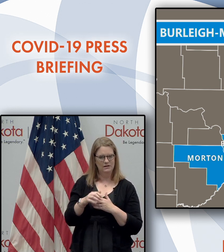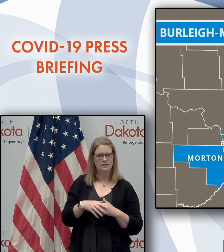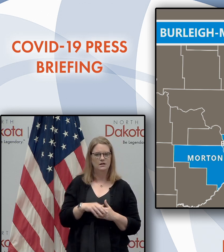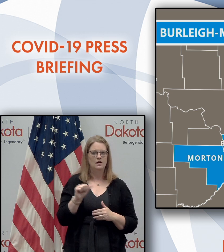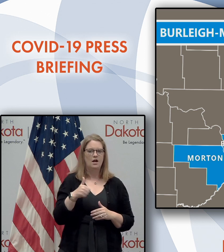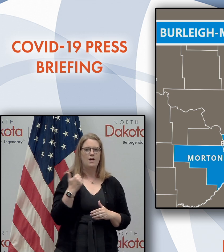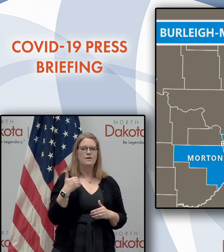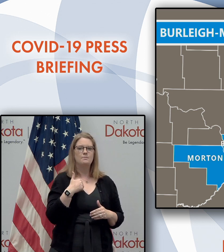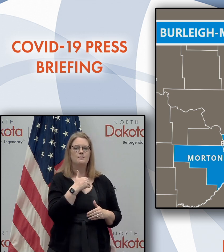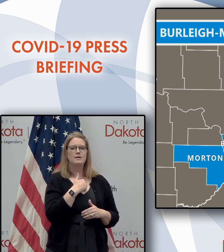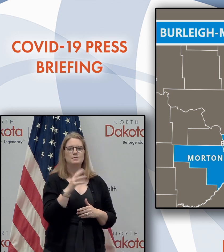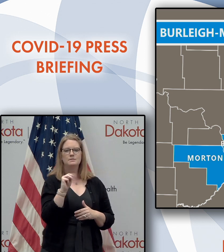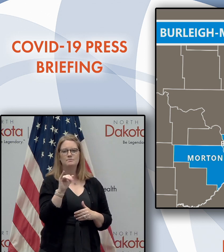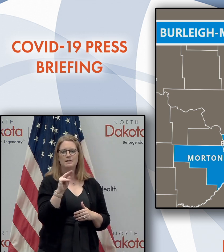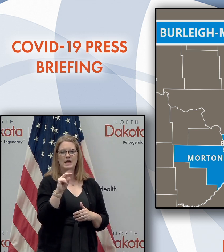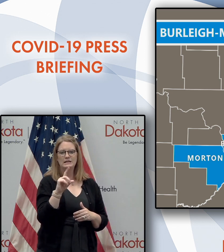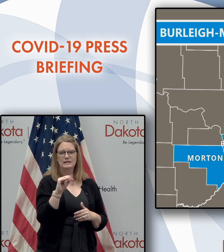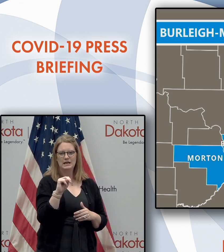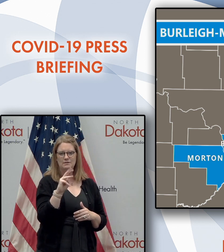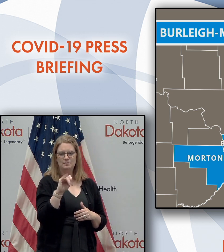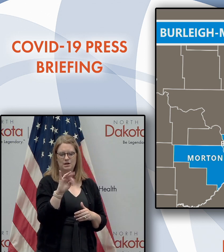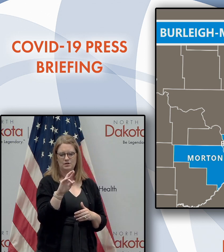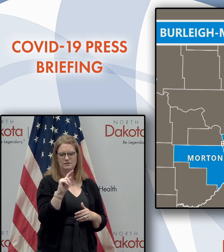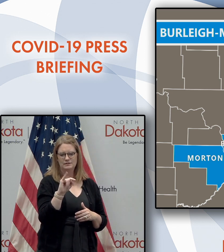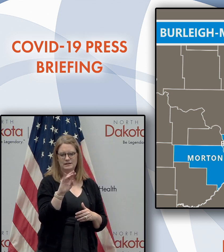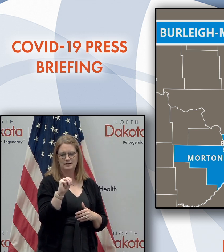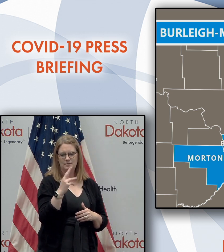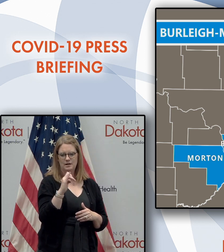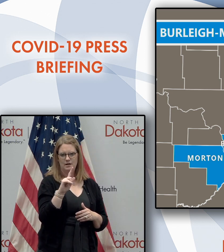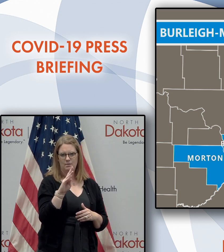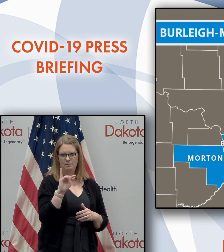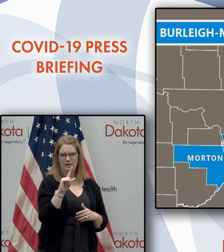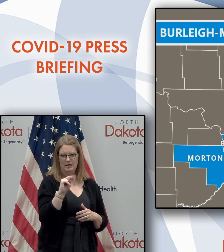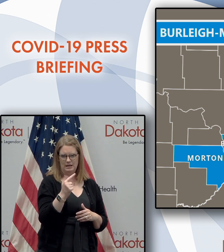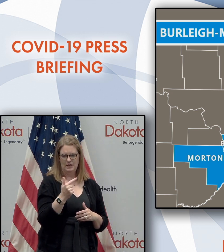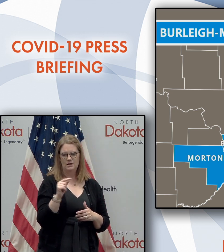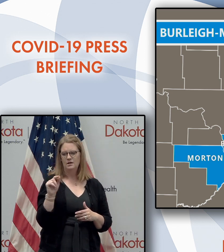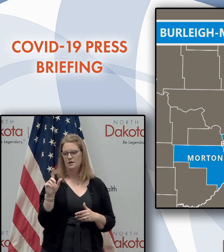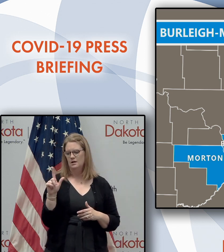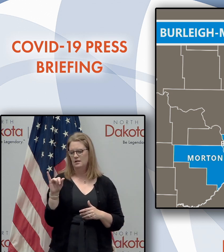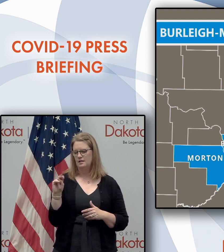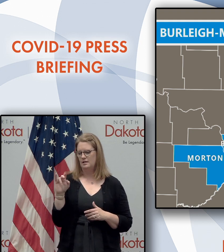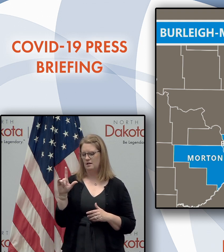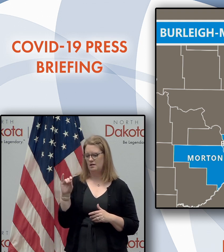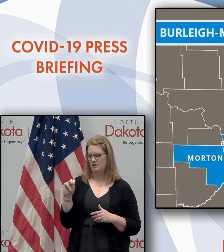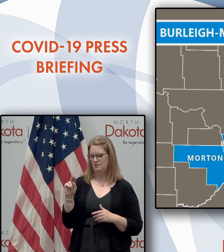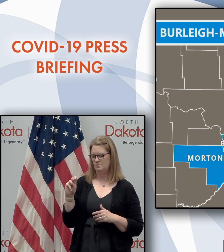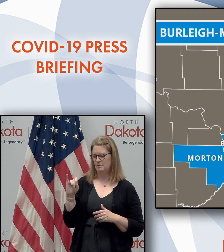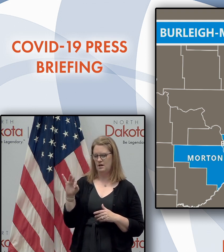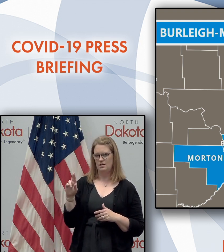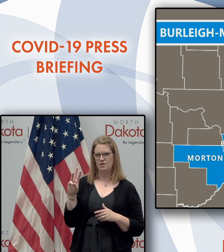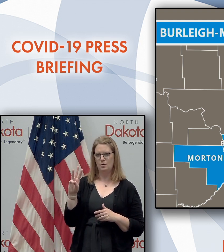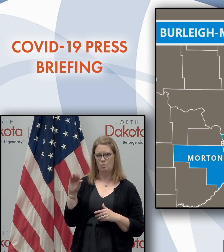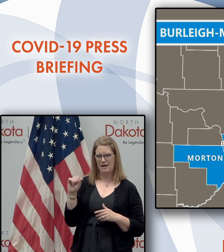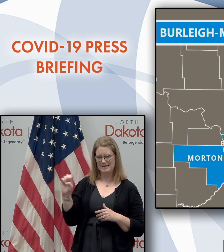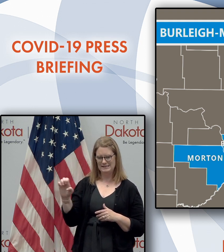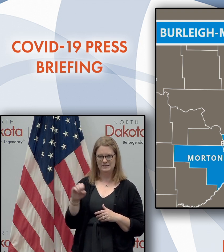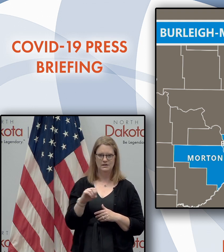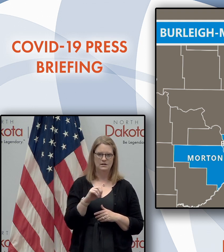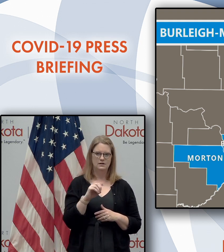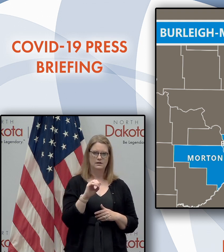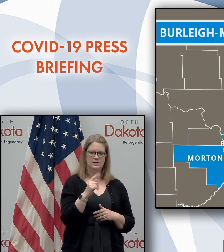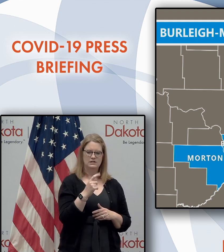members at large include the Mandan Mayor Tim Helbling, Lincoln Mayor Gerald Wise, Burley County Chair